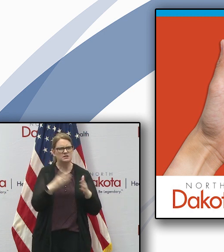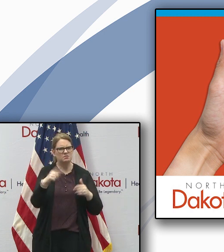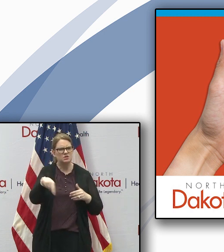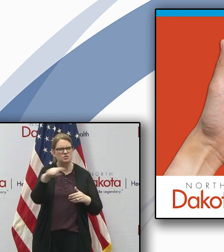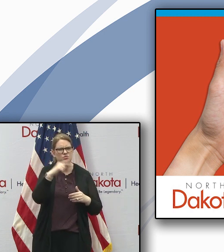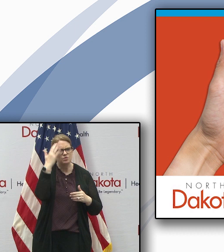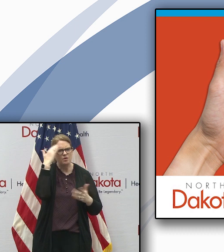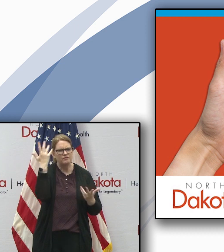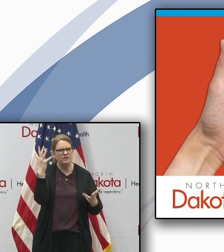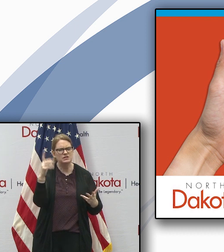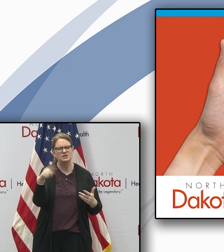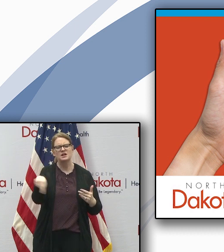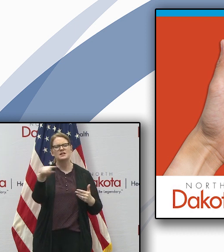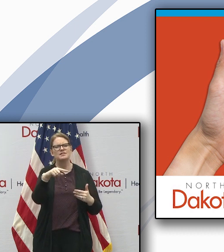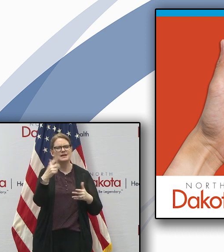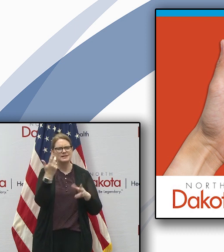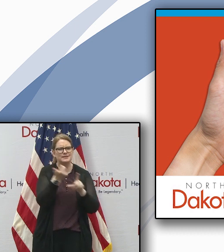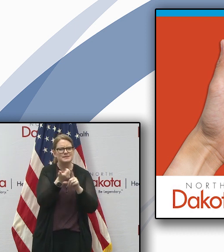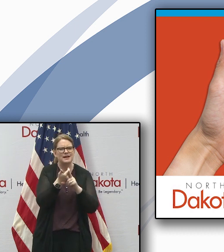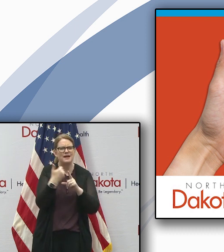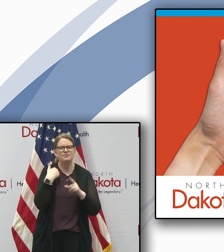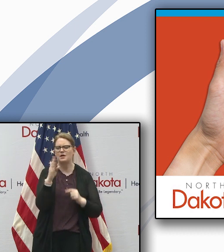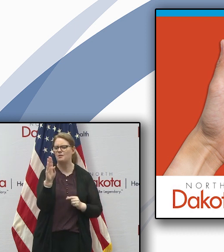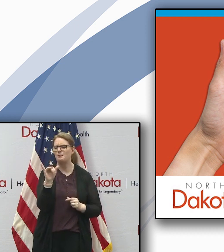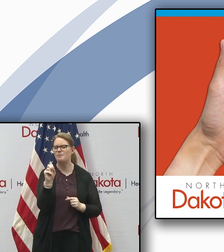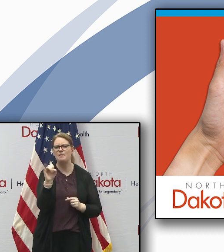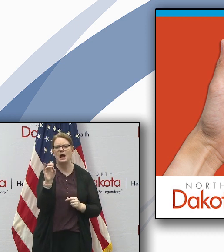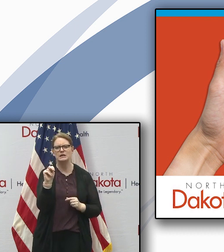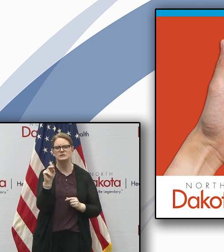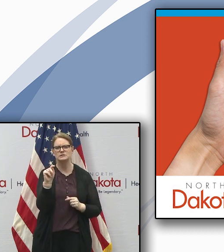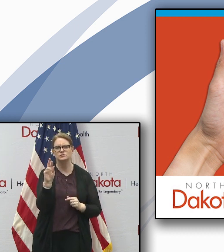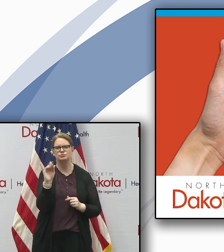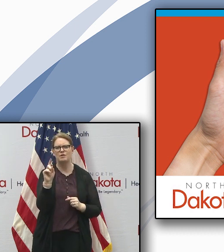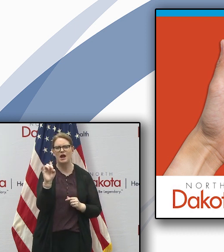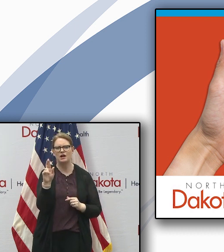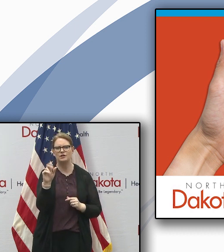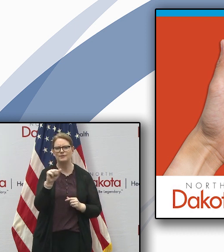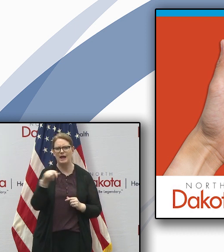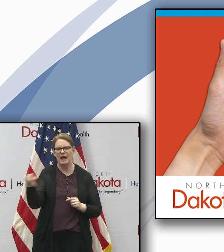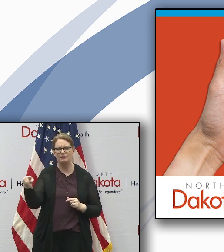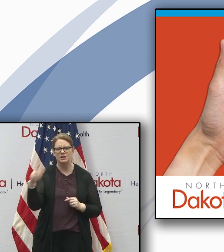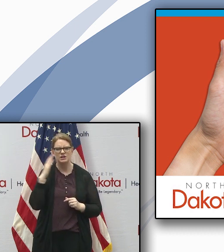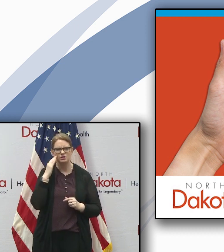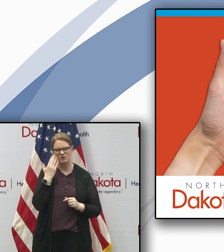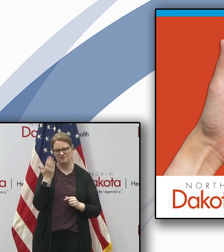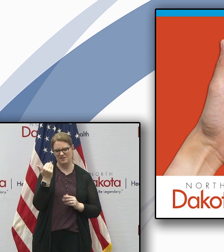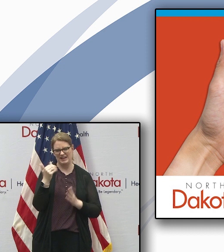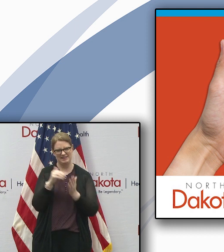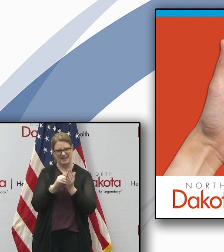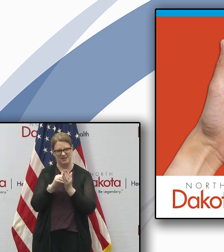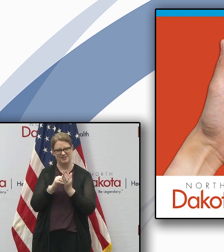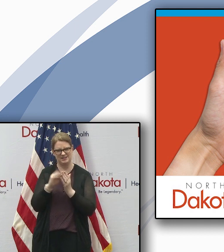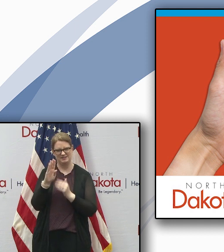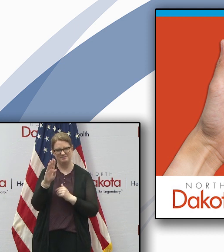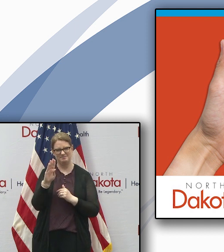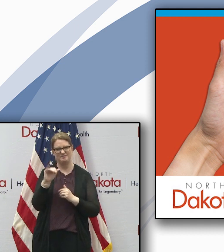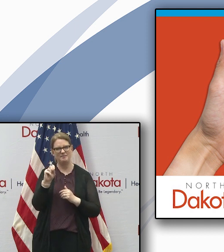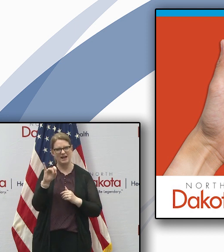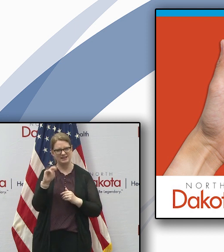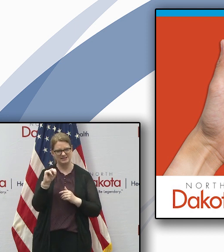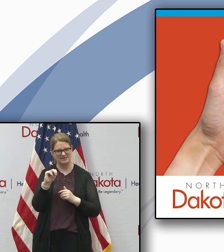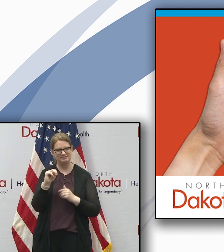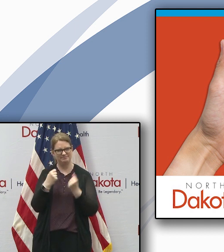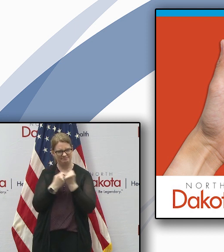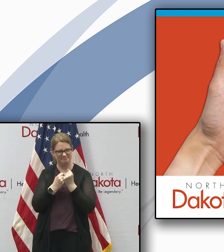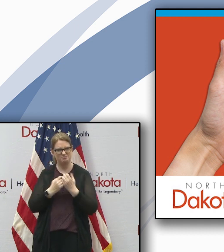the creators of the Bison Tracker app, which over 15,000 Bison fans have used. And